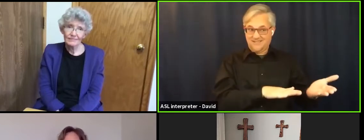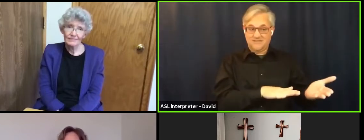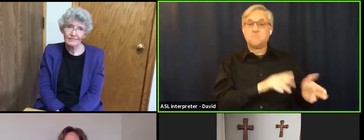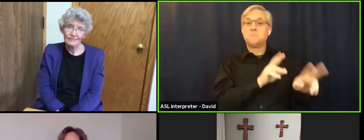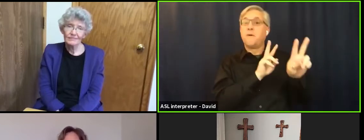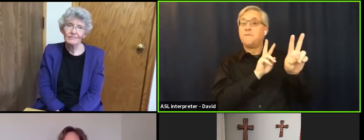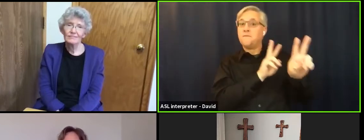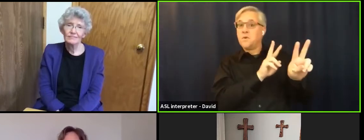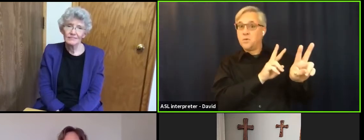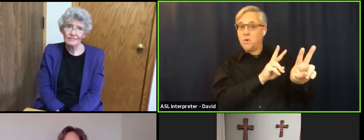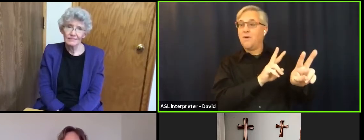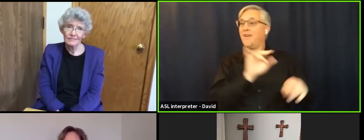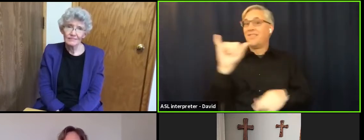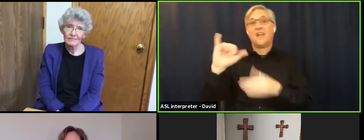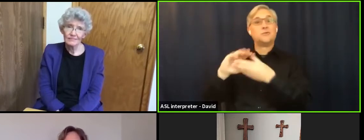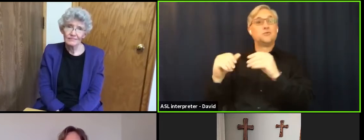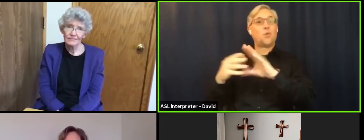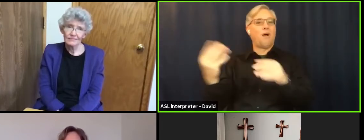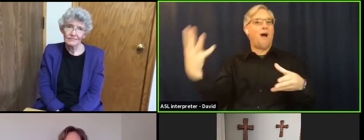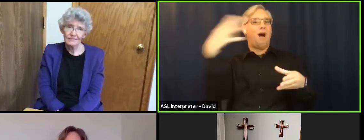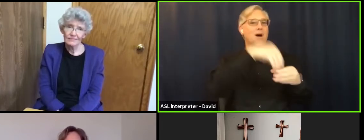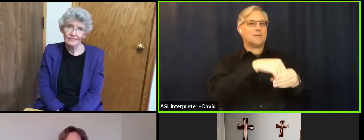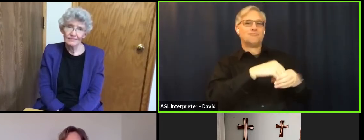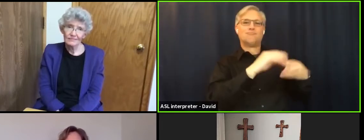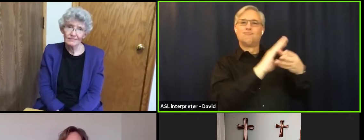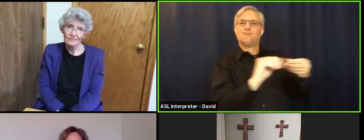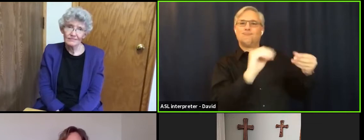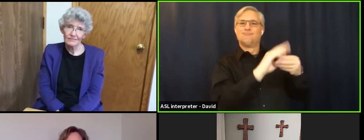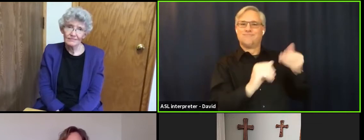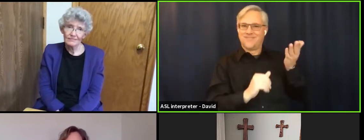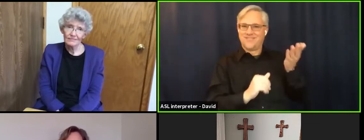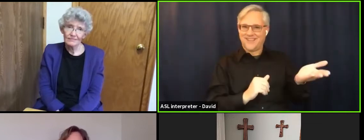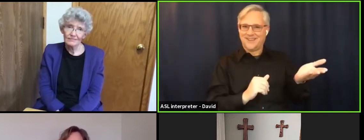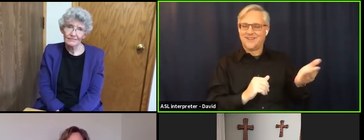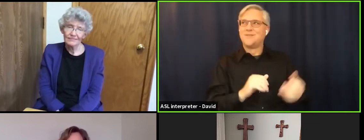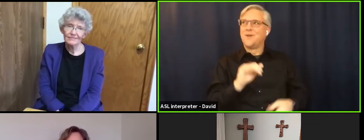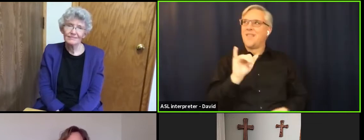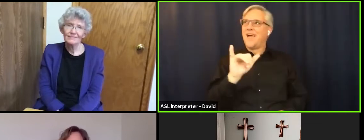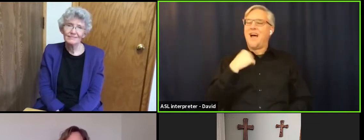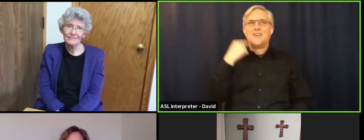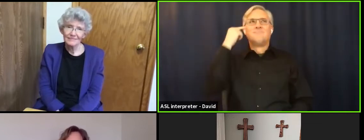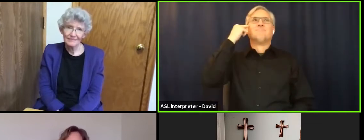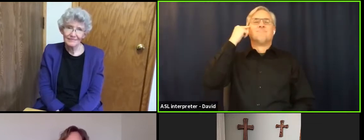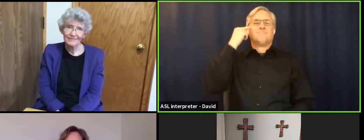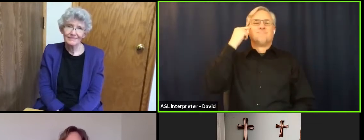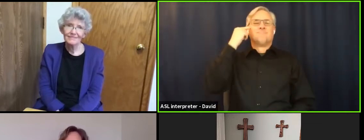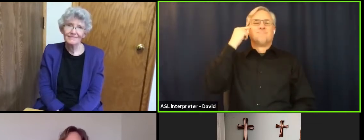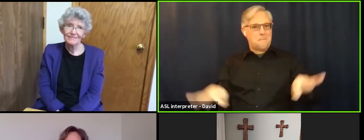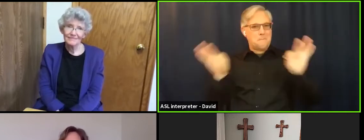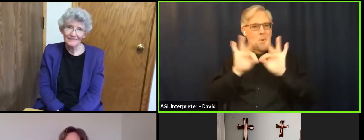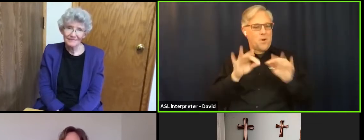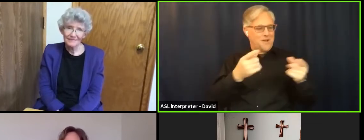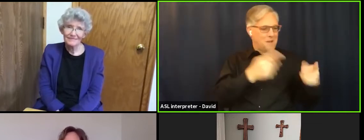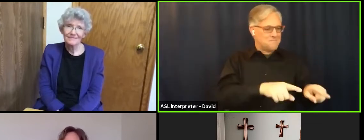it reminds me of two really important events in my life.